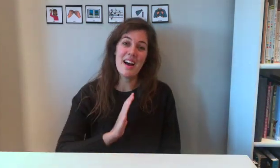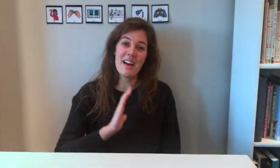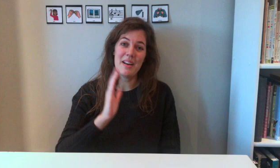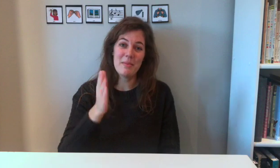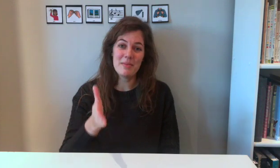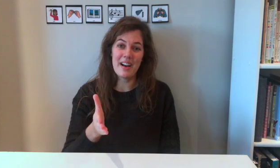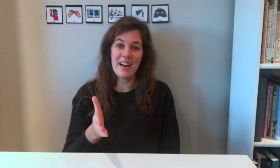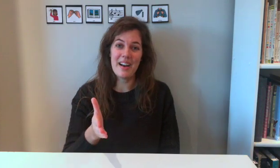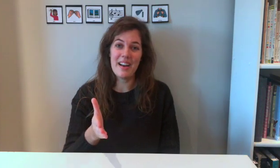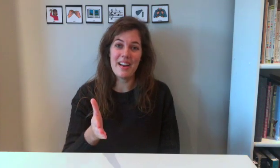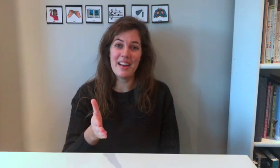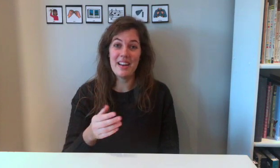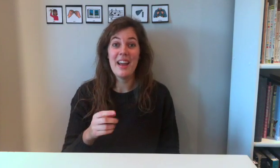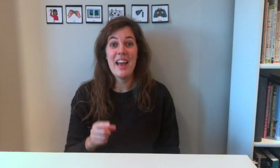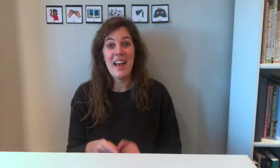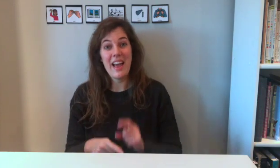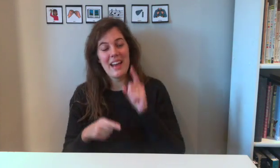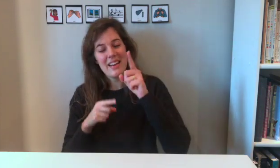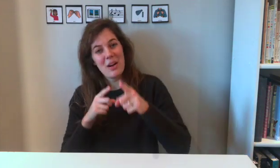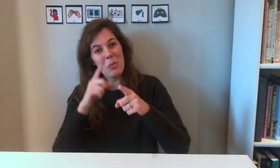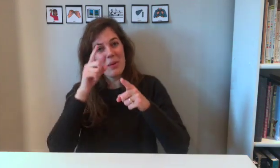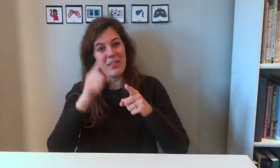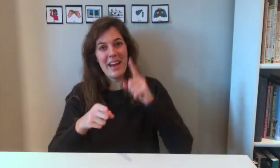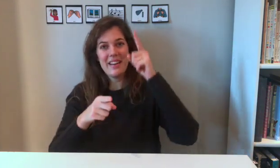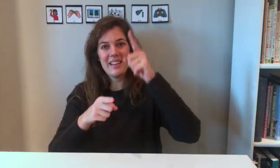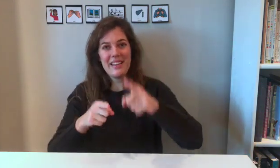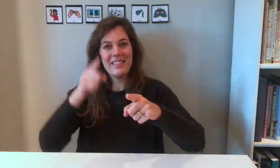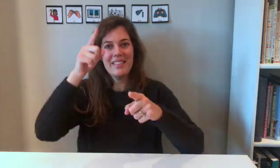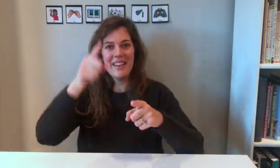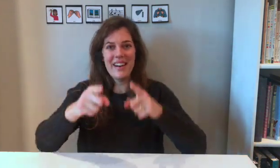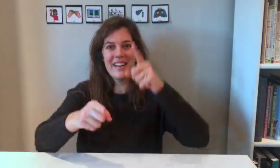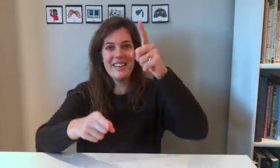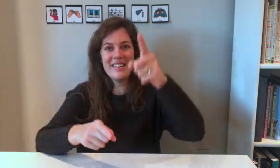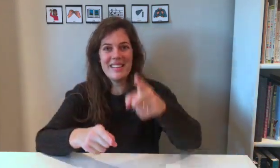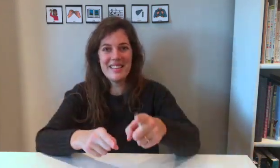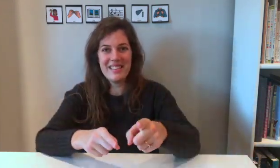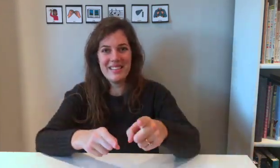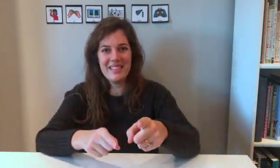I'm fine, and I hope that you are too.